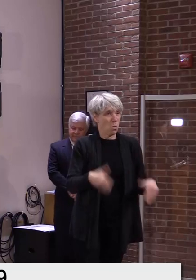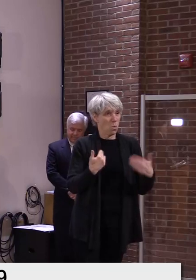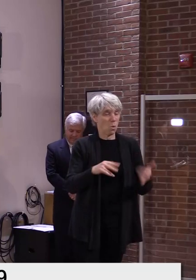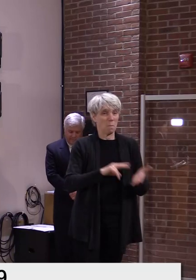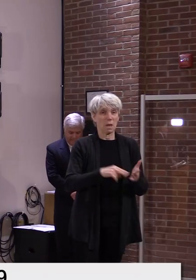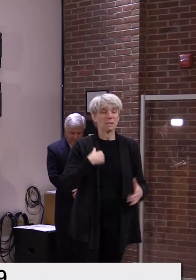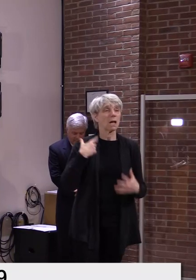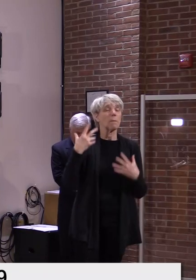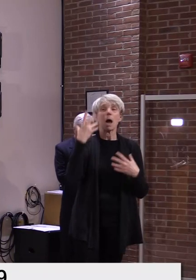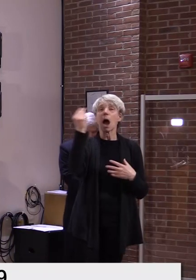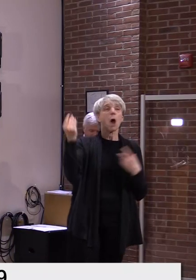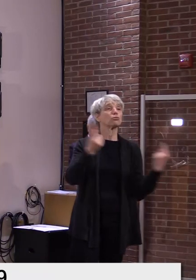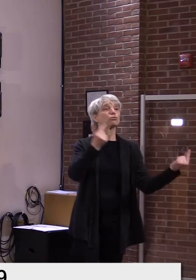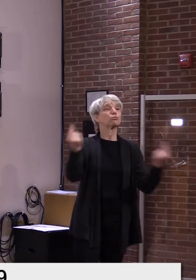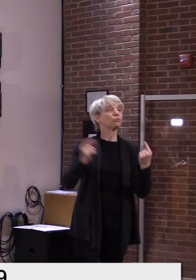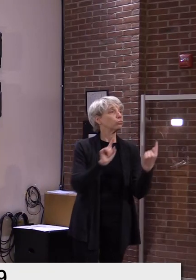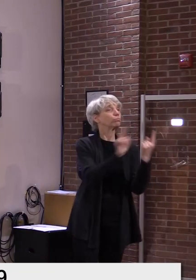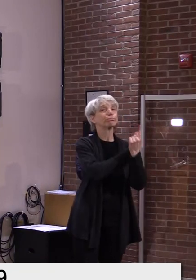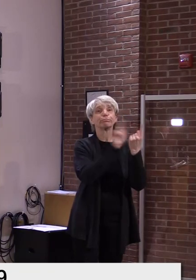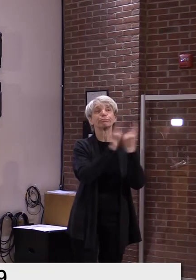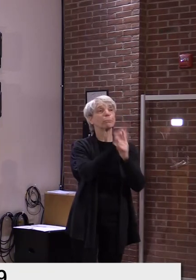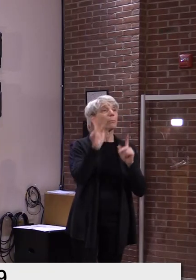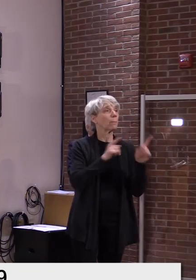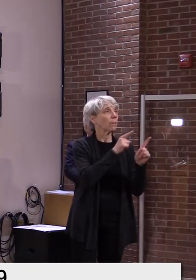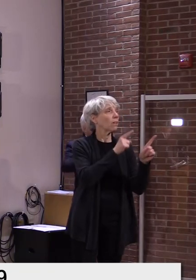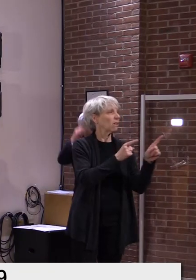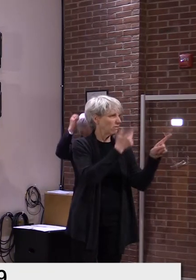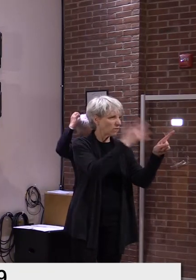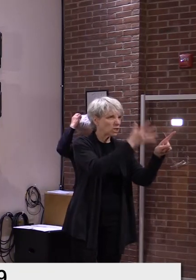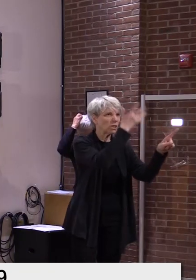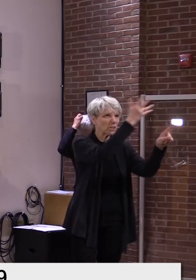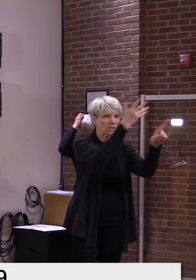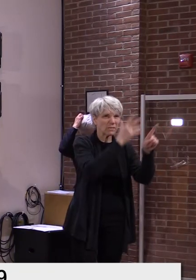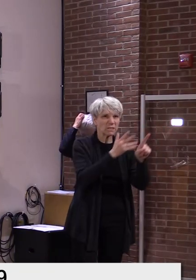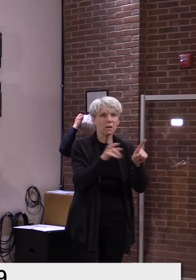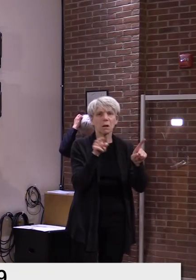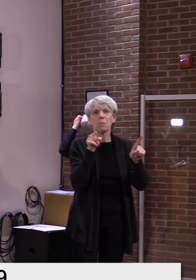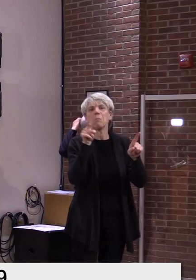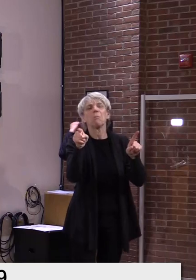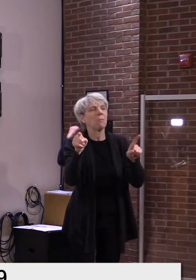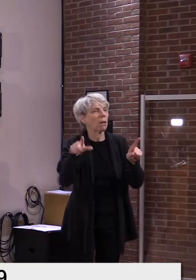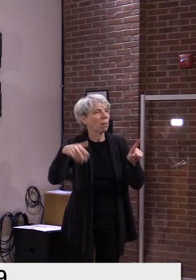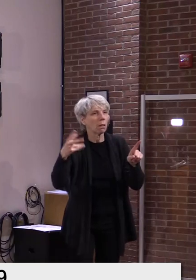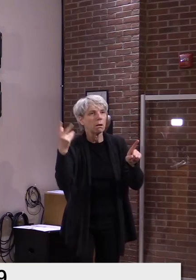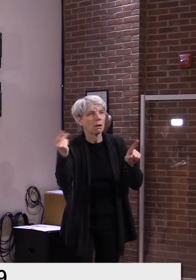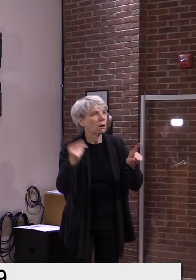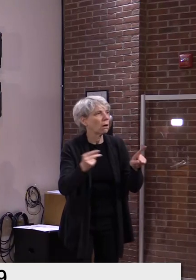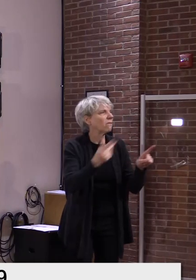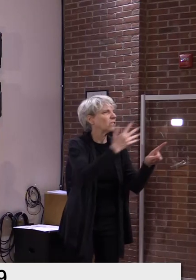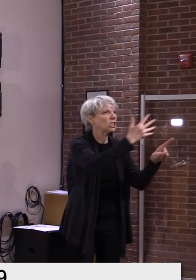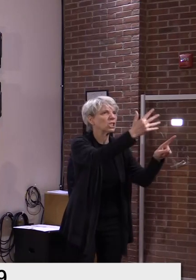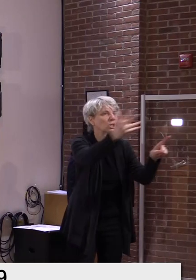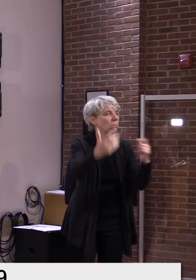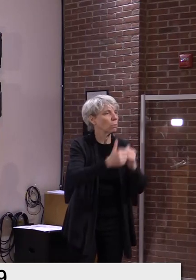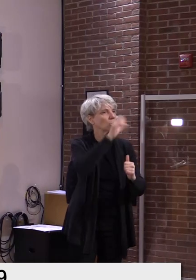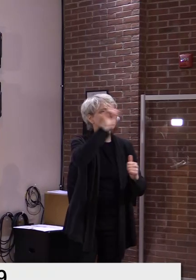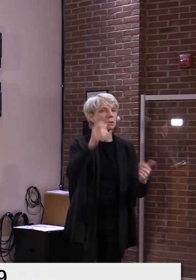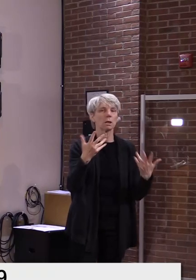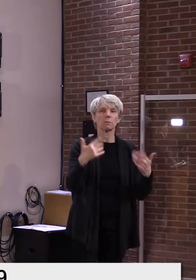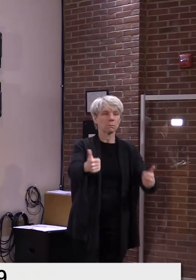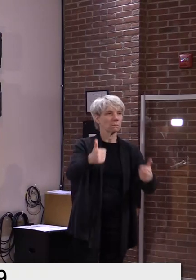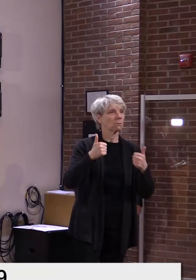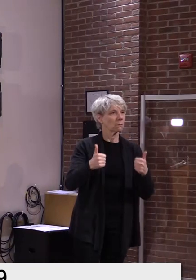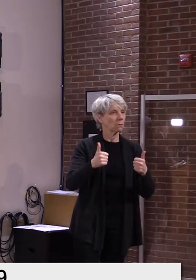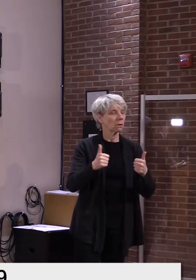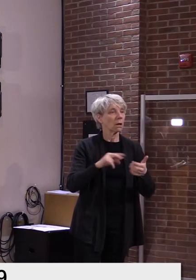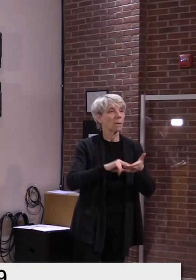someone who is unvaccinated. The chance someone has COVID is getting lower